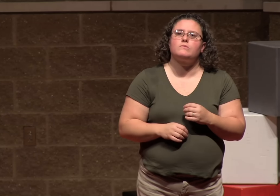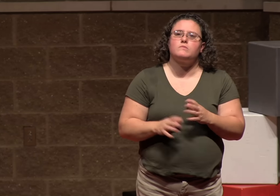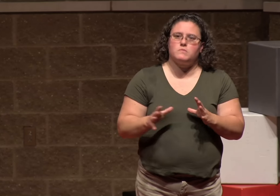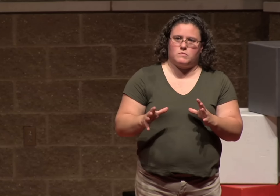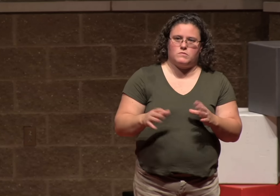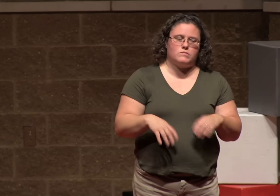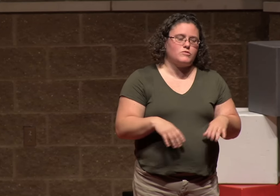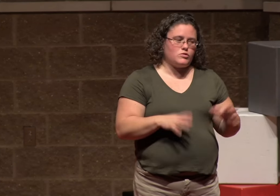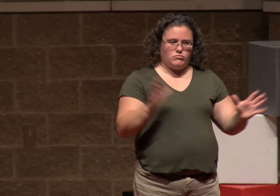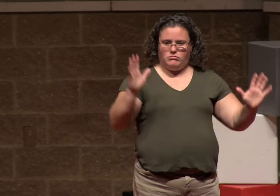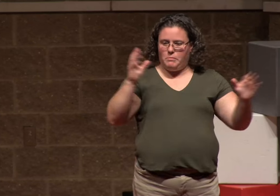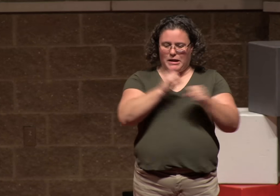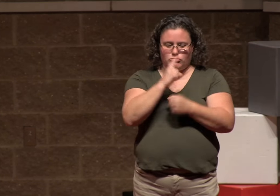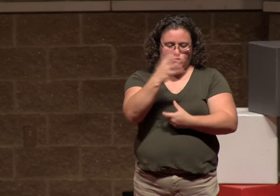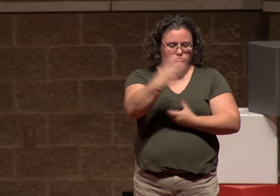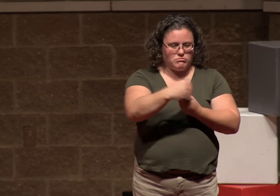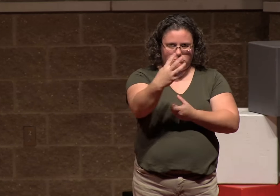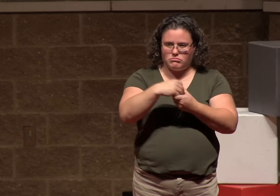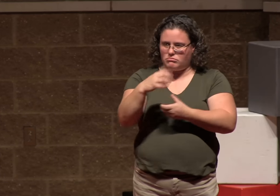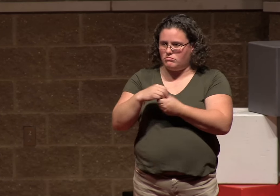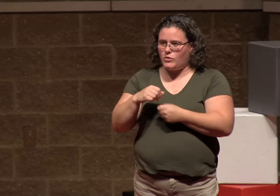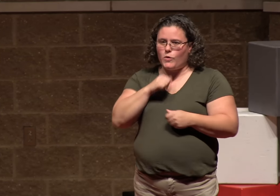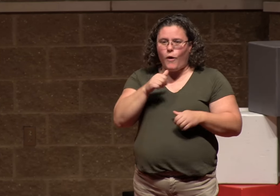So that's the community change.